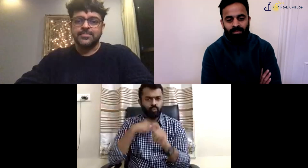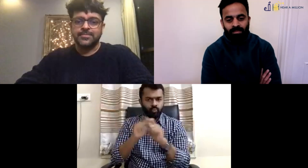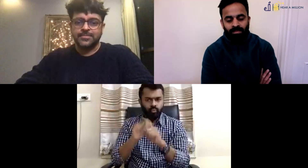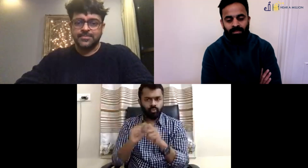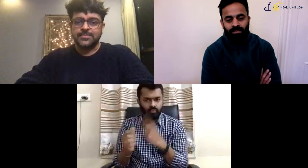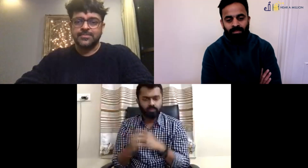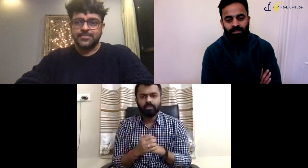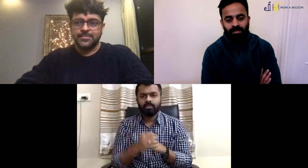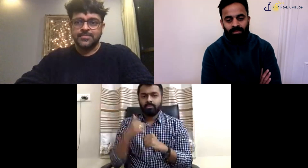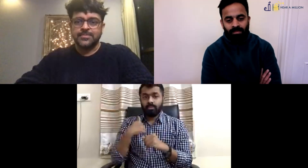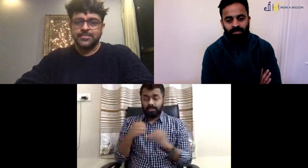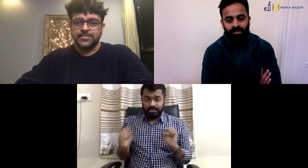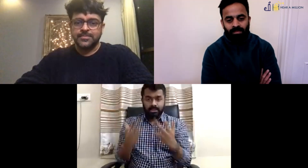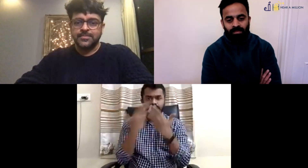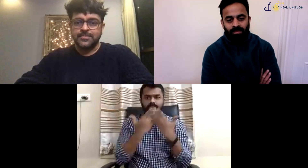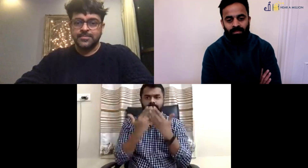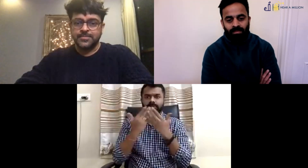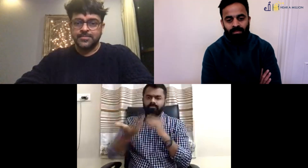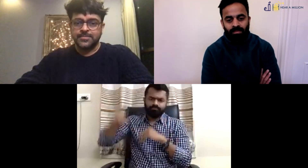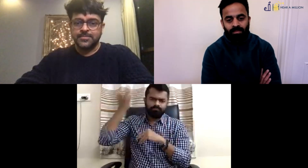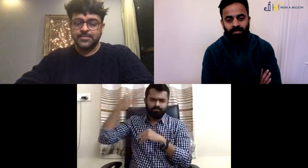the awareness part also.